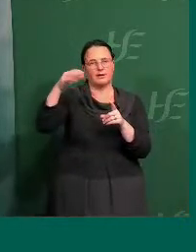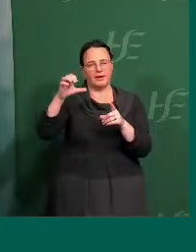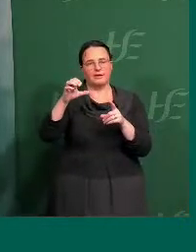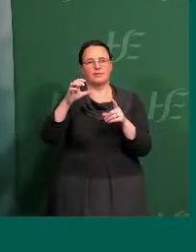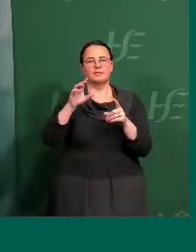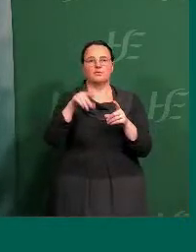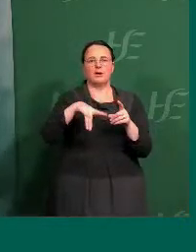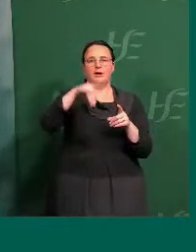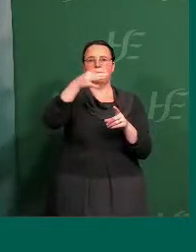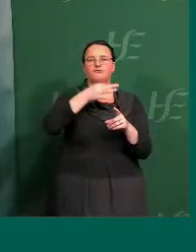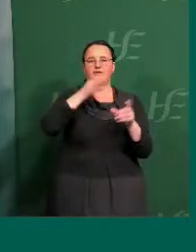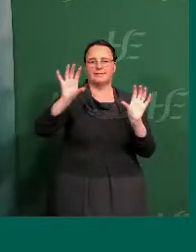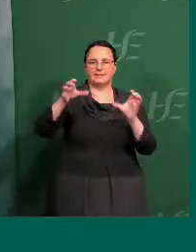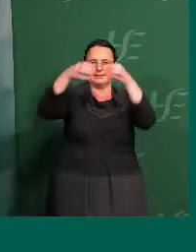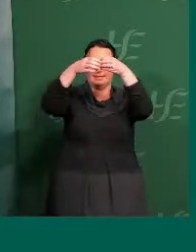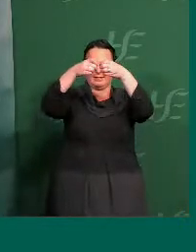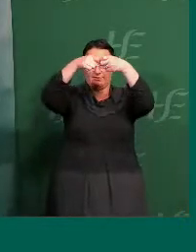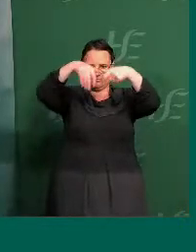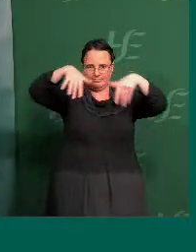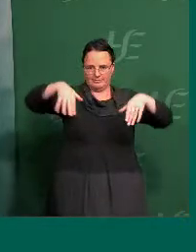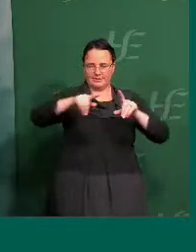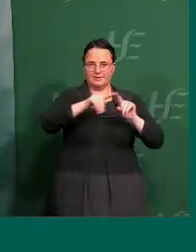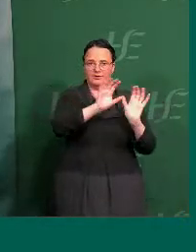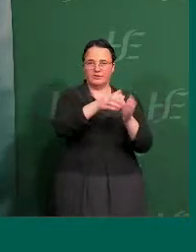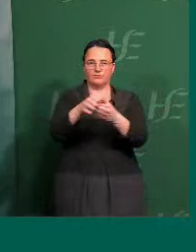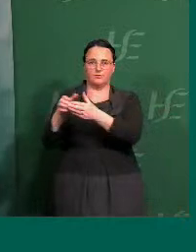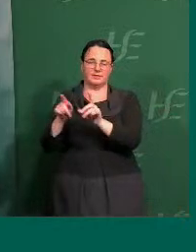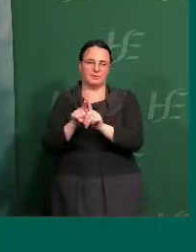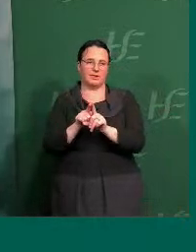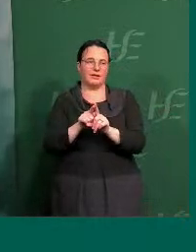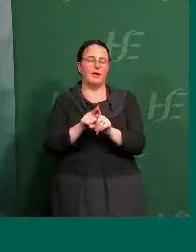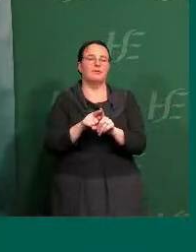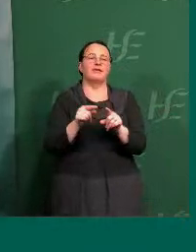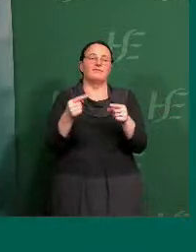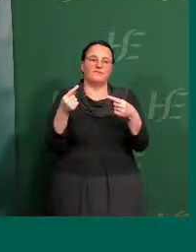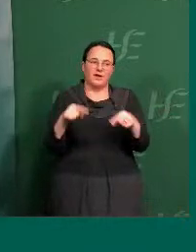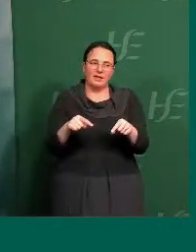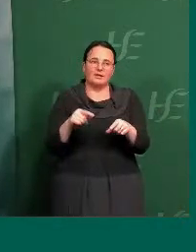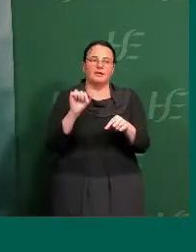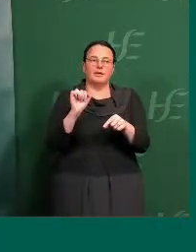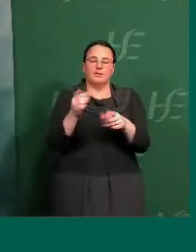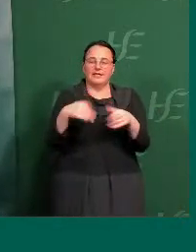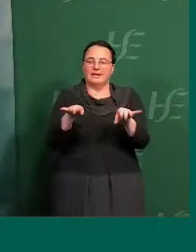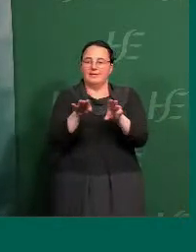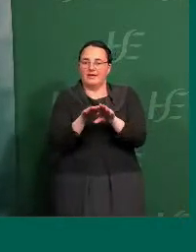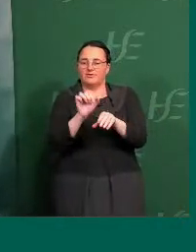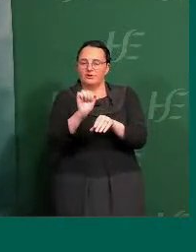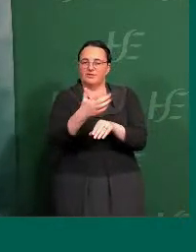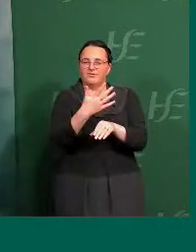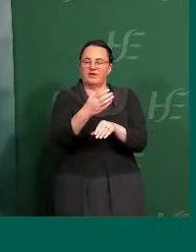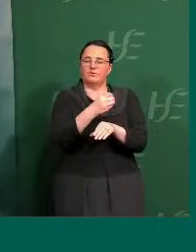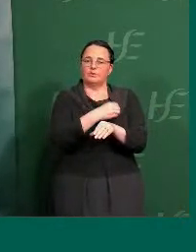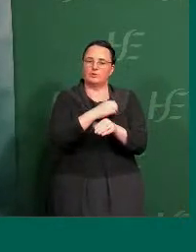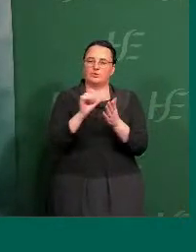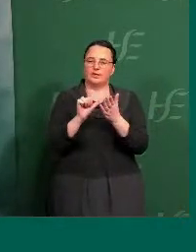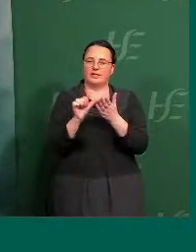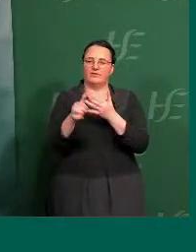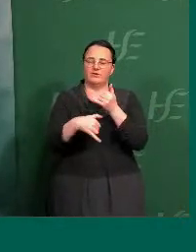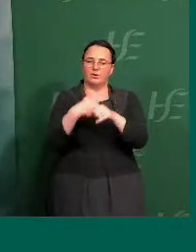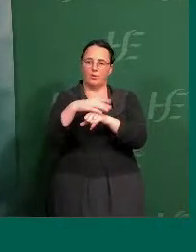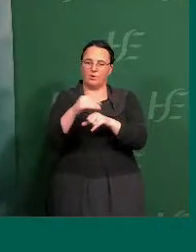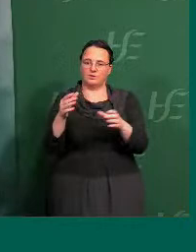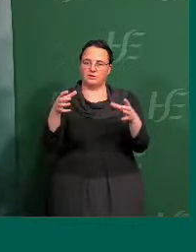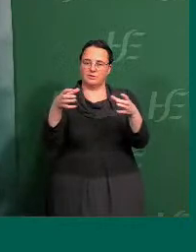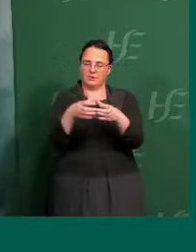exist within those very high-risk groups. And finally, then we'll commence vaccination of the remainder of those children on the 3rd